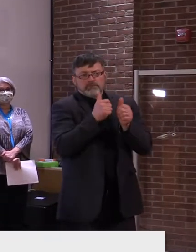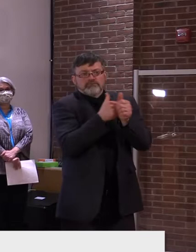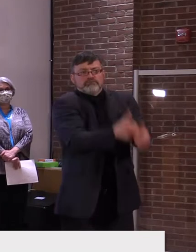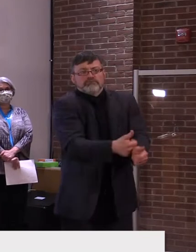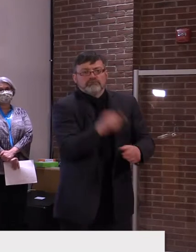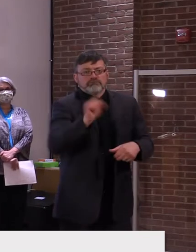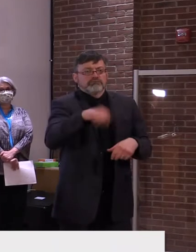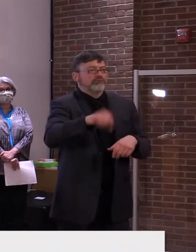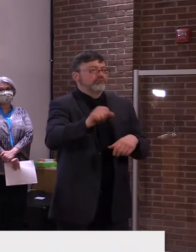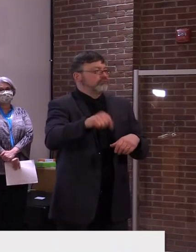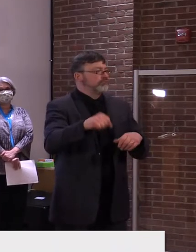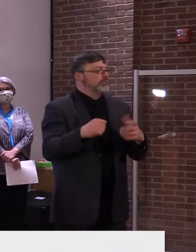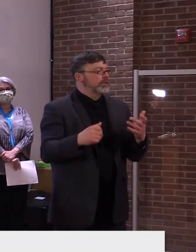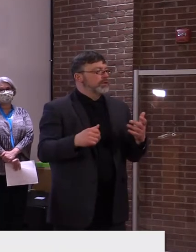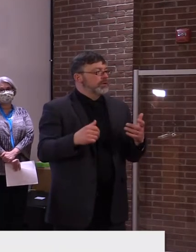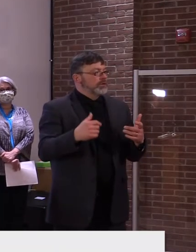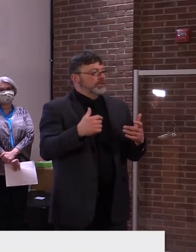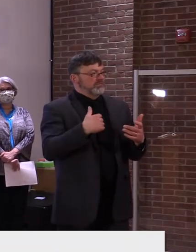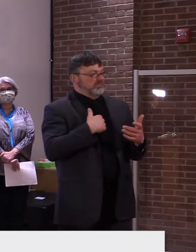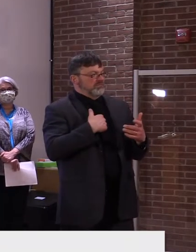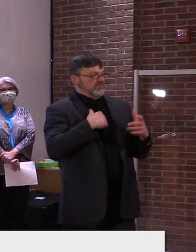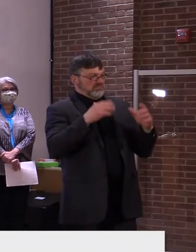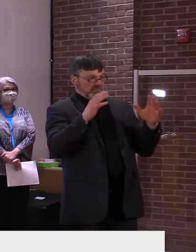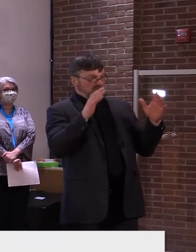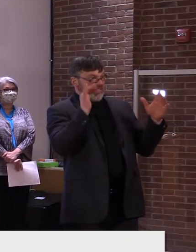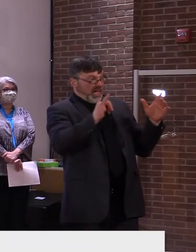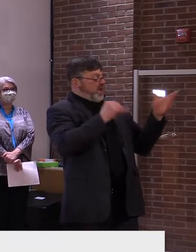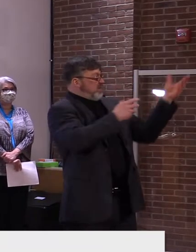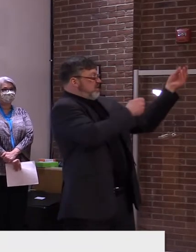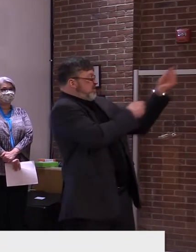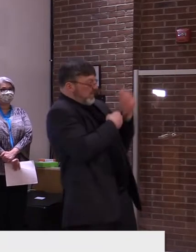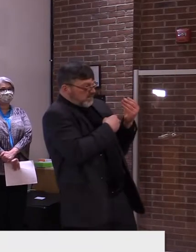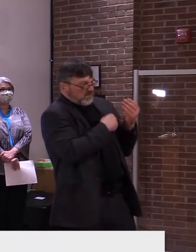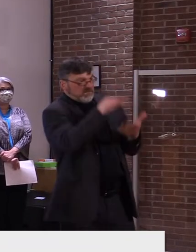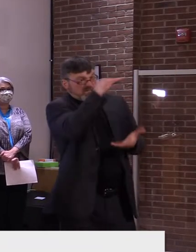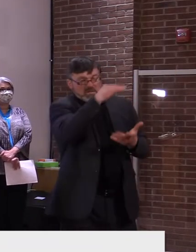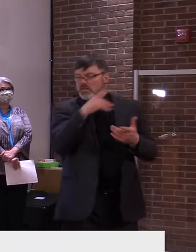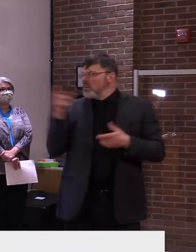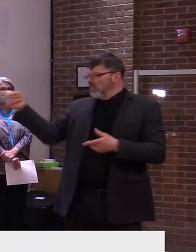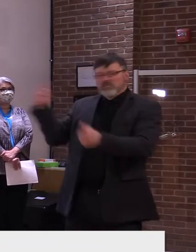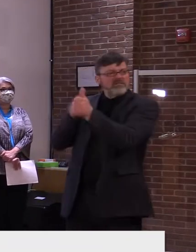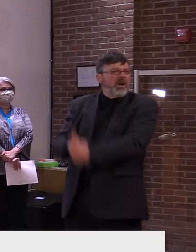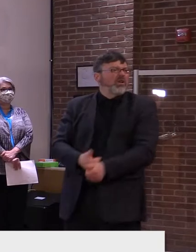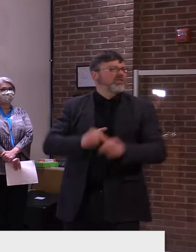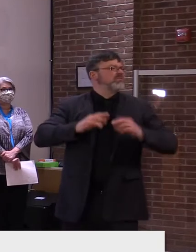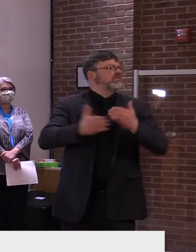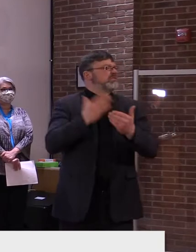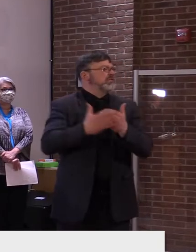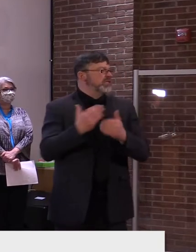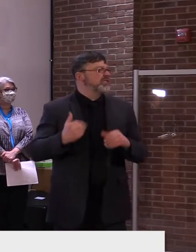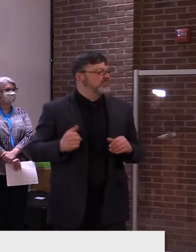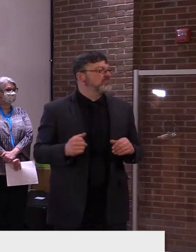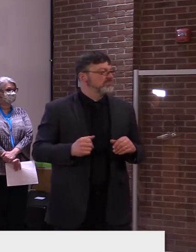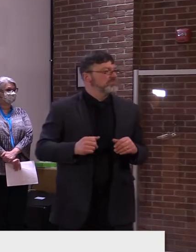have no reason to believe that we won't in the future. Just a clarifying point, how many people are in each of these age